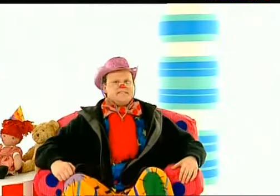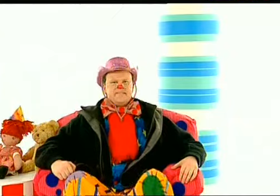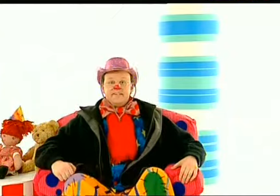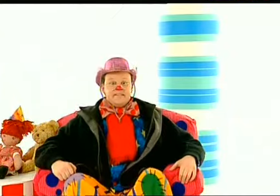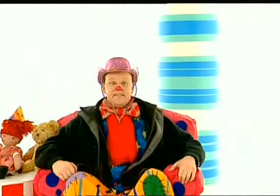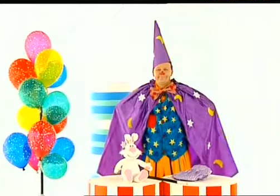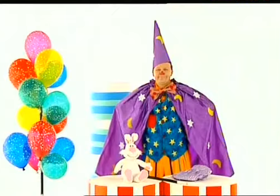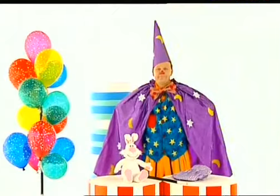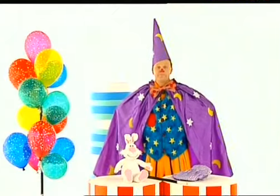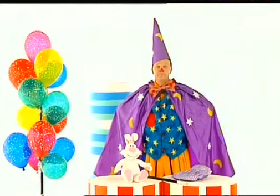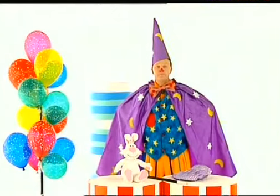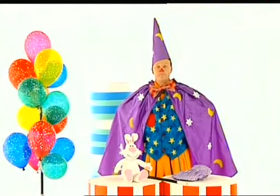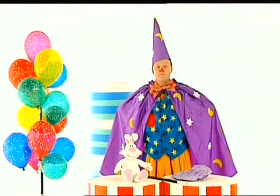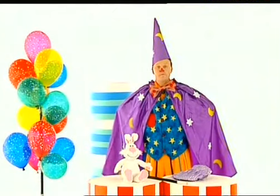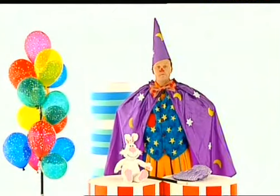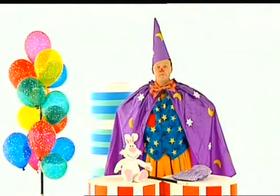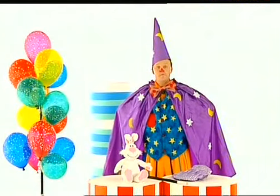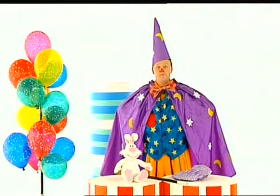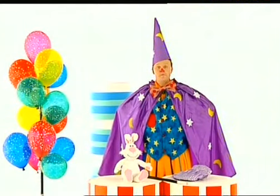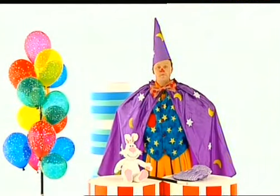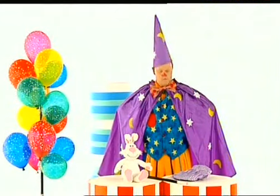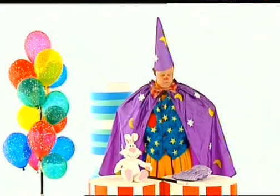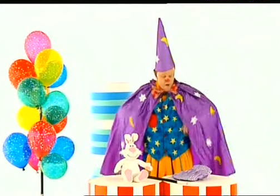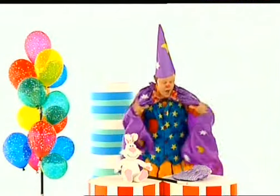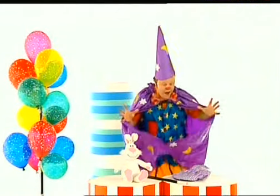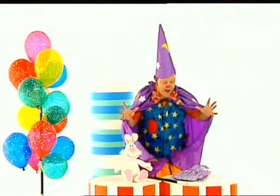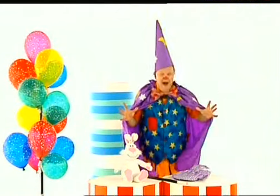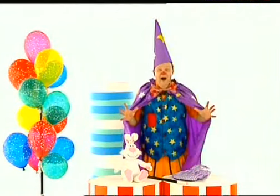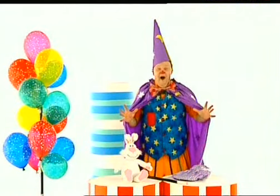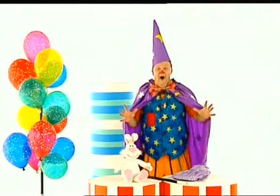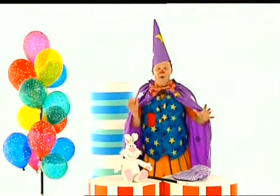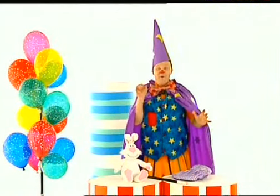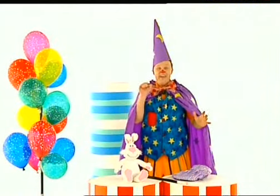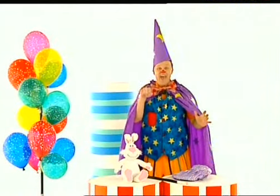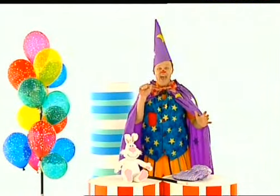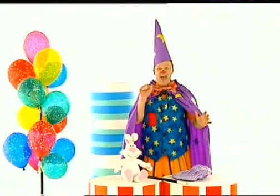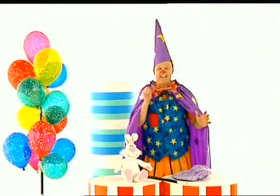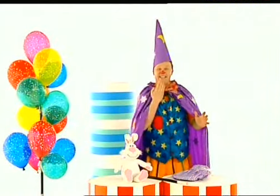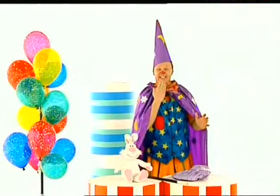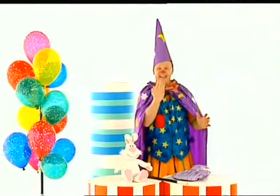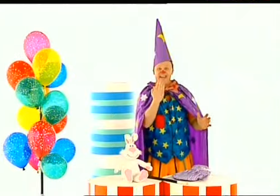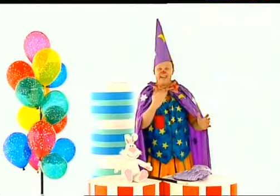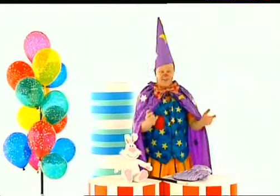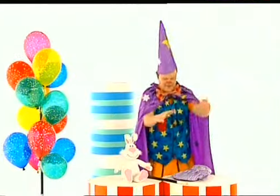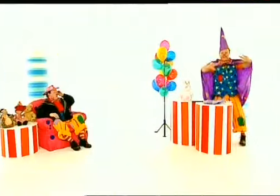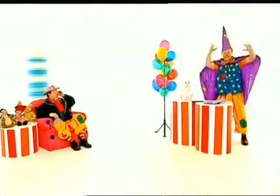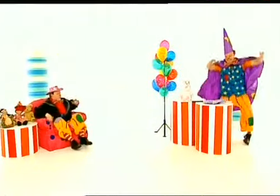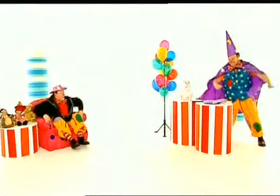Mr. Tumble, give Grandad Tumble his present. Oh, yes. Thank you.